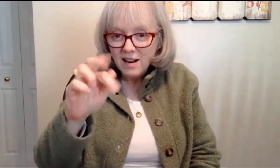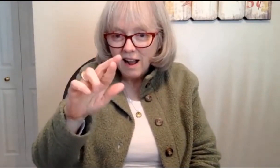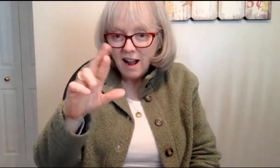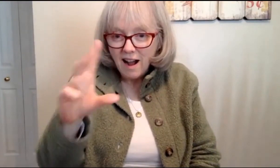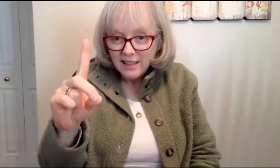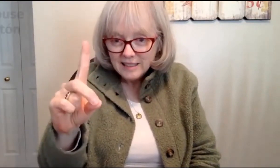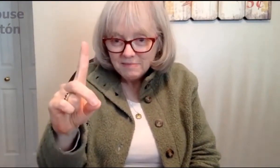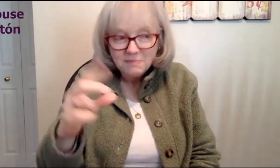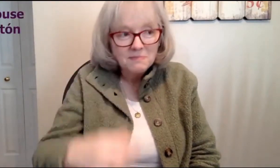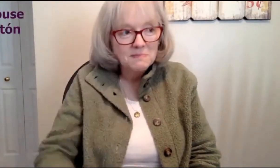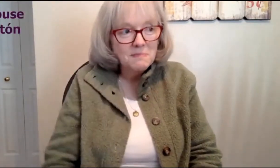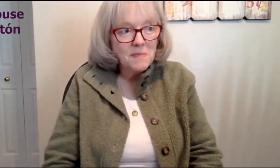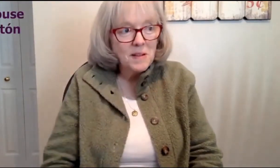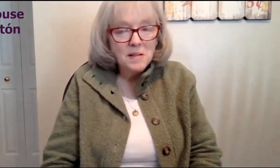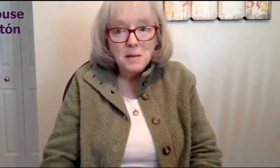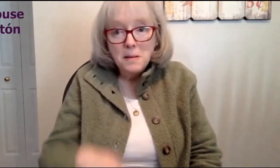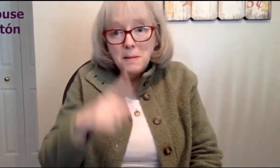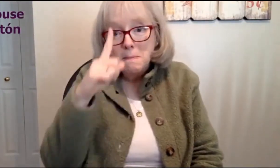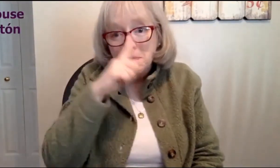Last name Volkard.